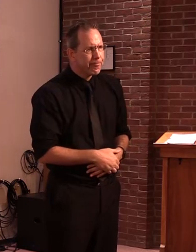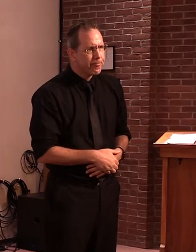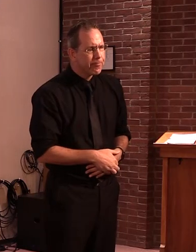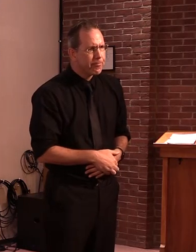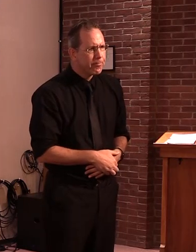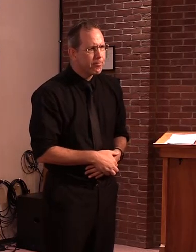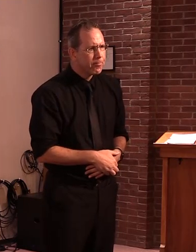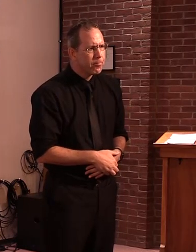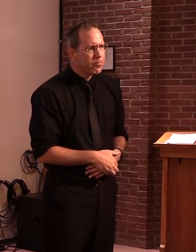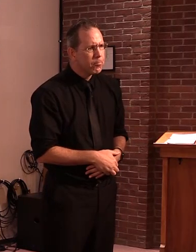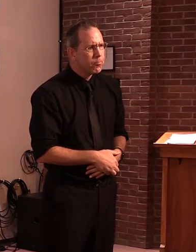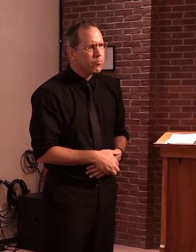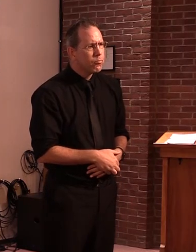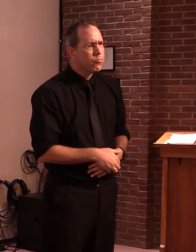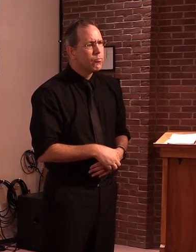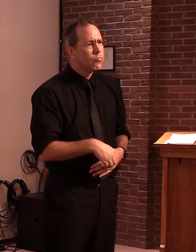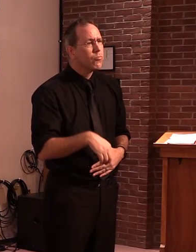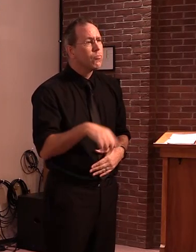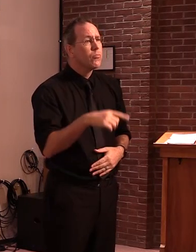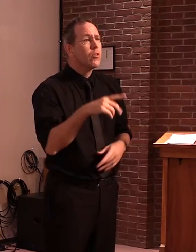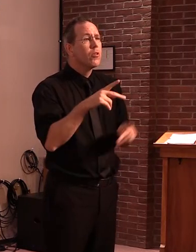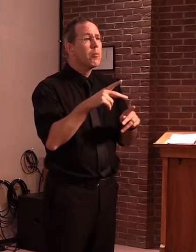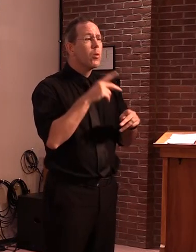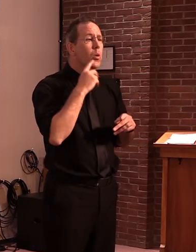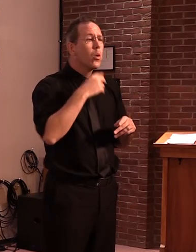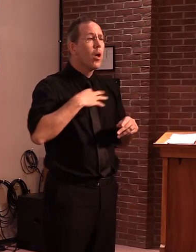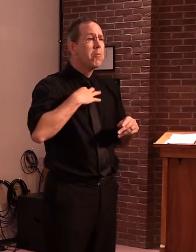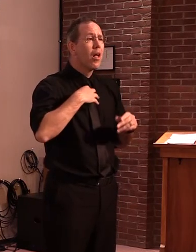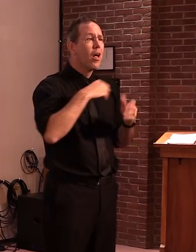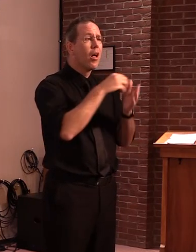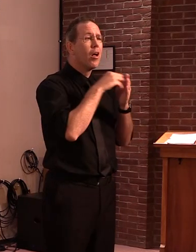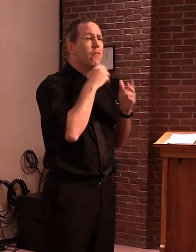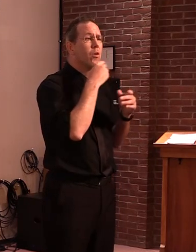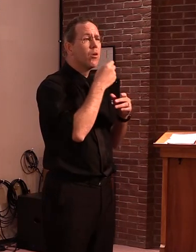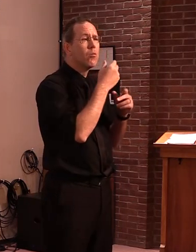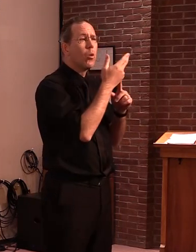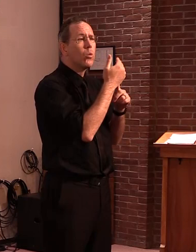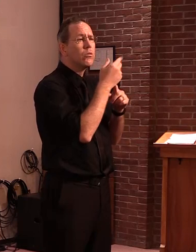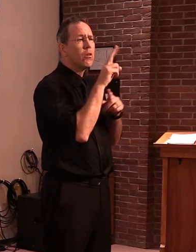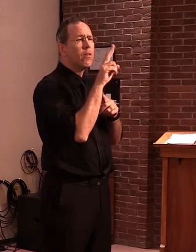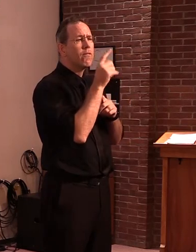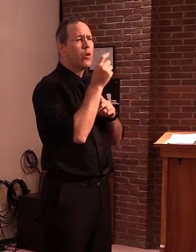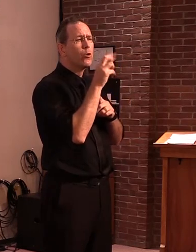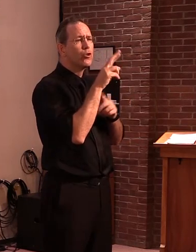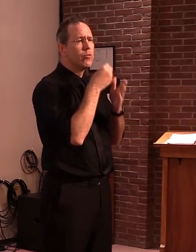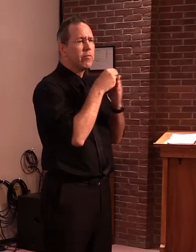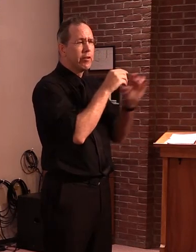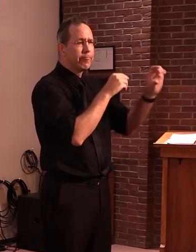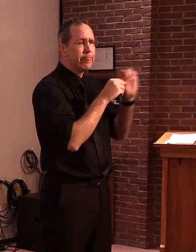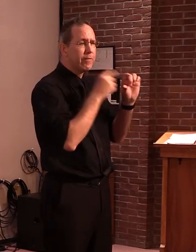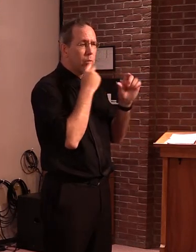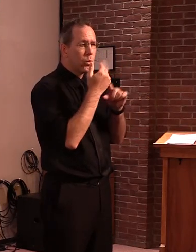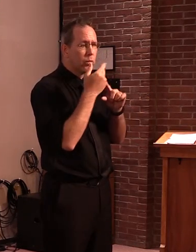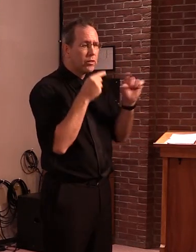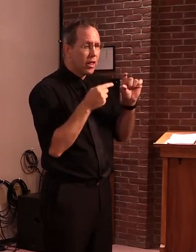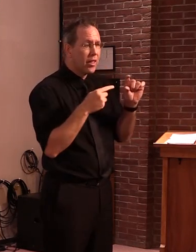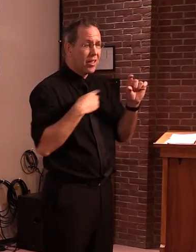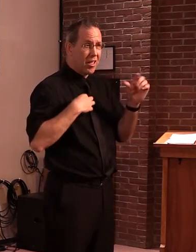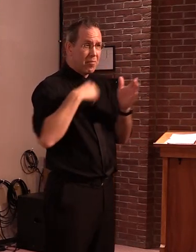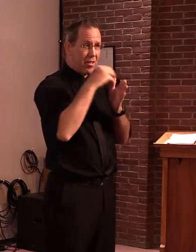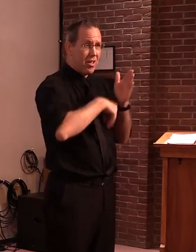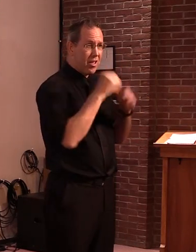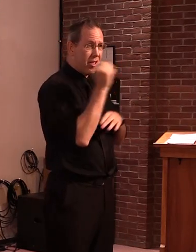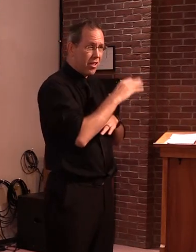the hotel and motel voucher system. Formal application and interviews for all households now